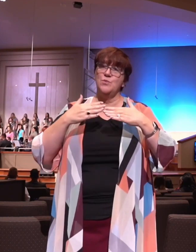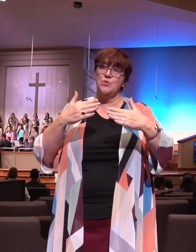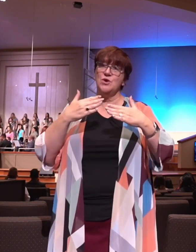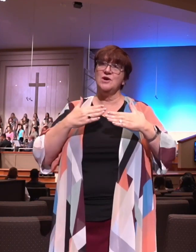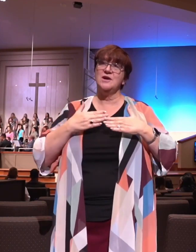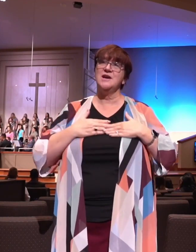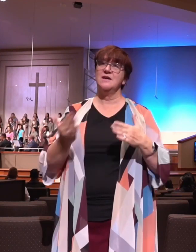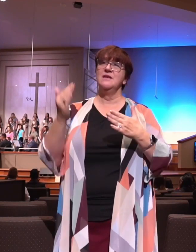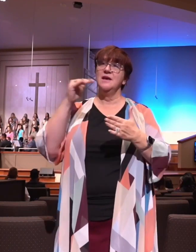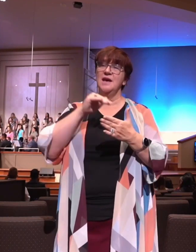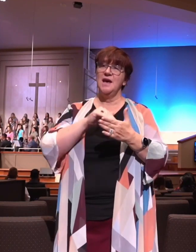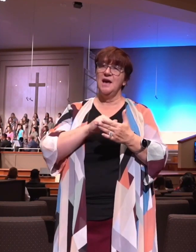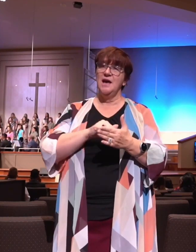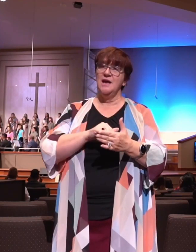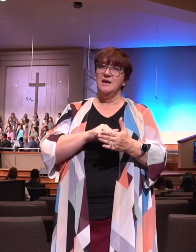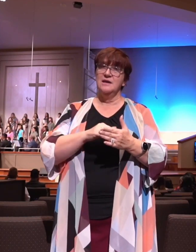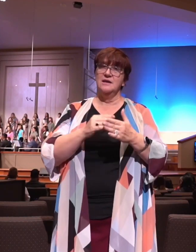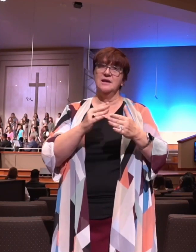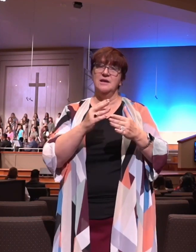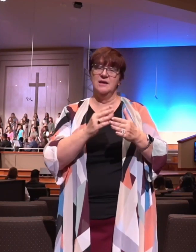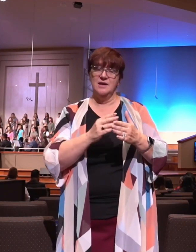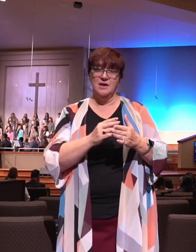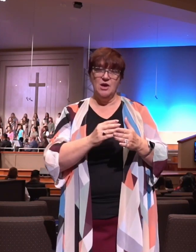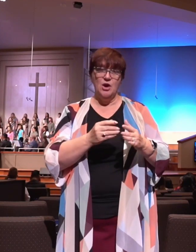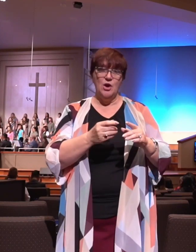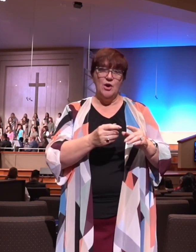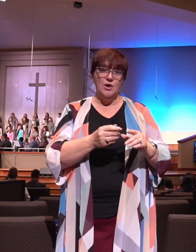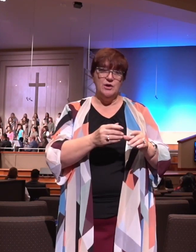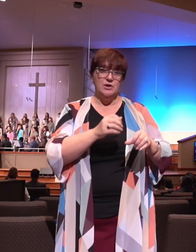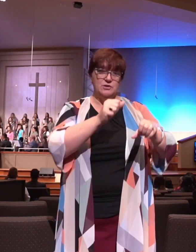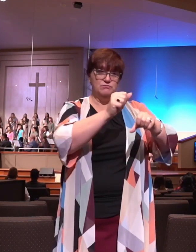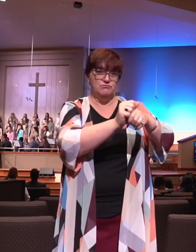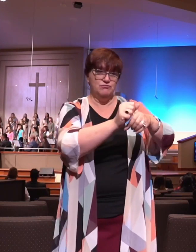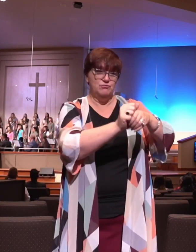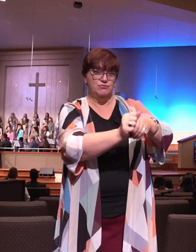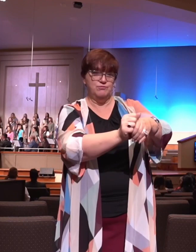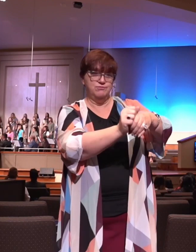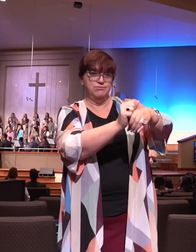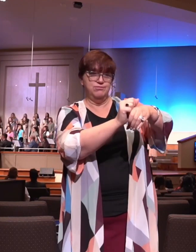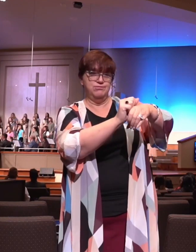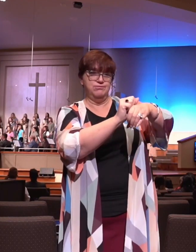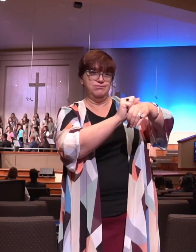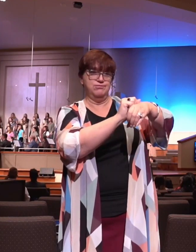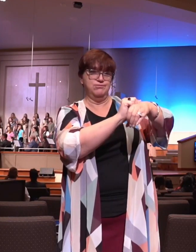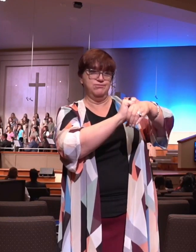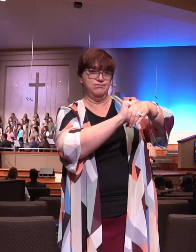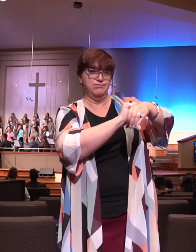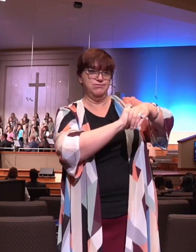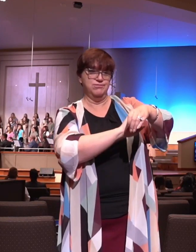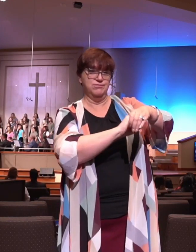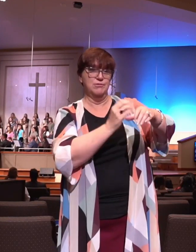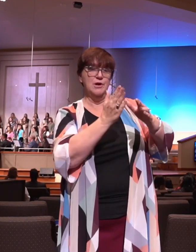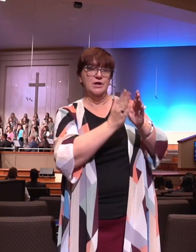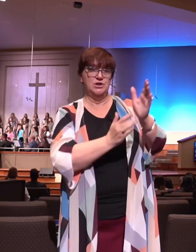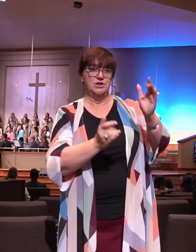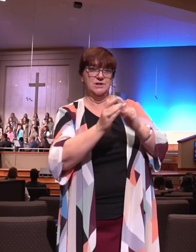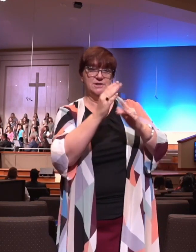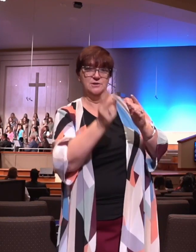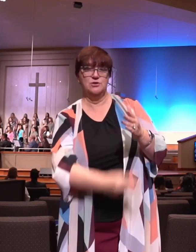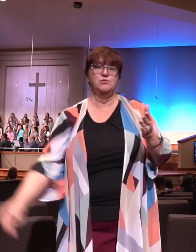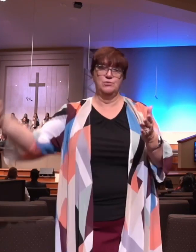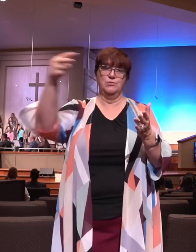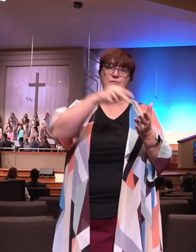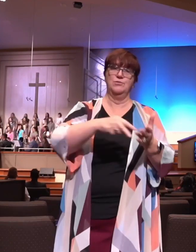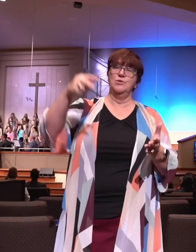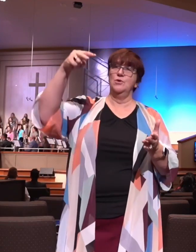Out of the silence, the roaring lion, declared